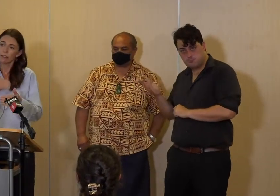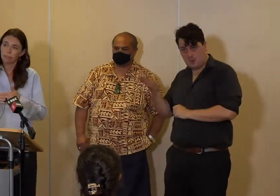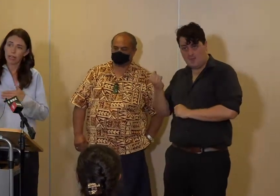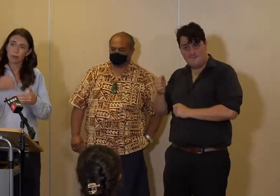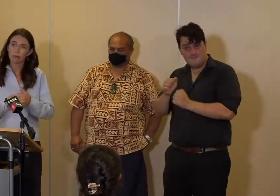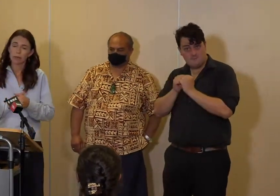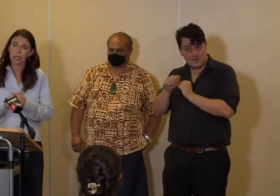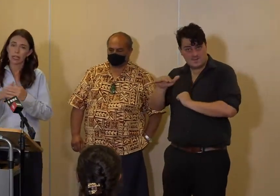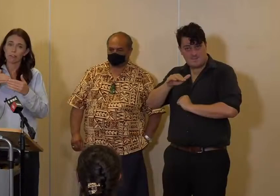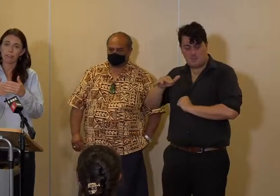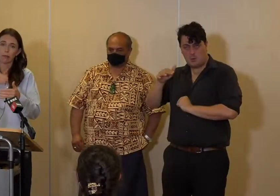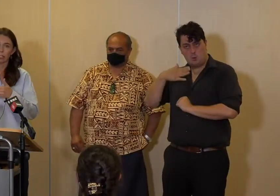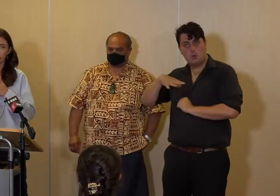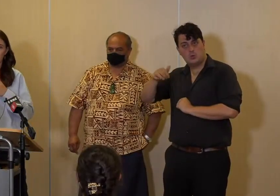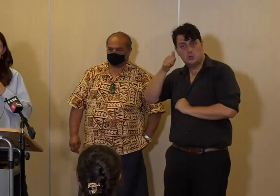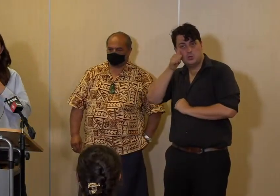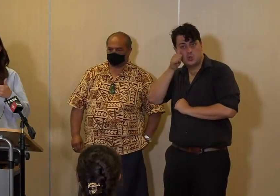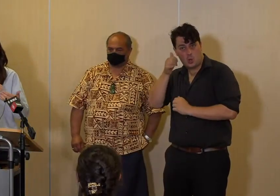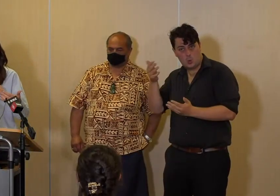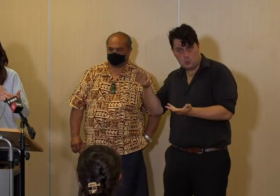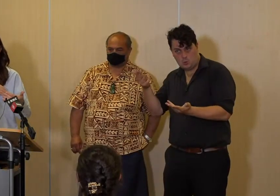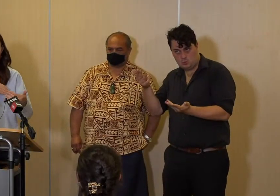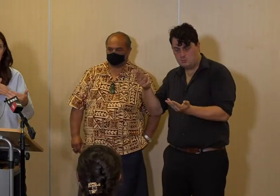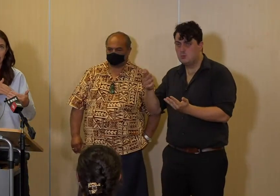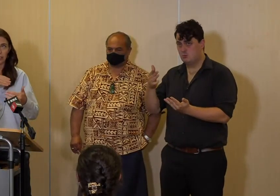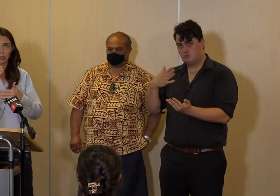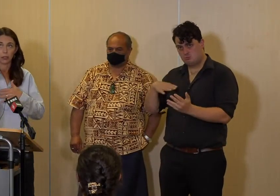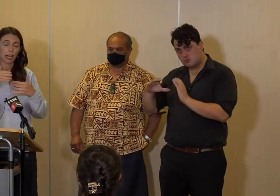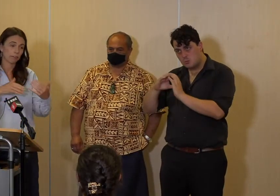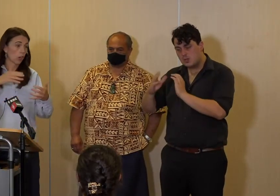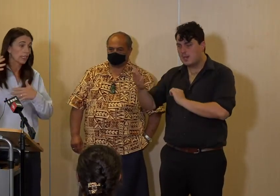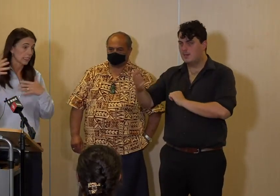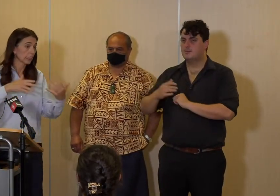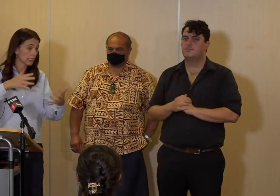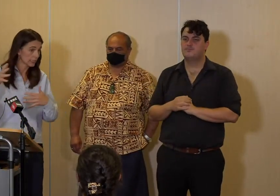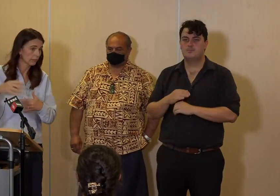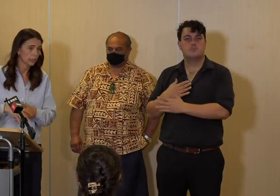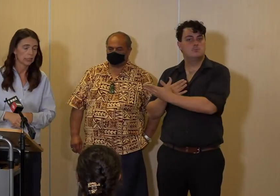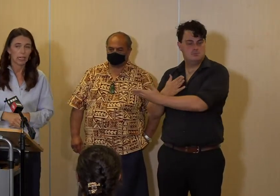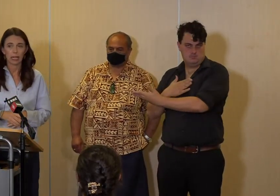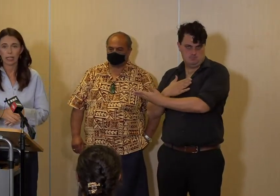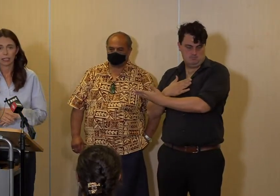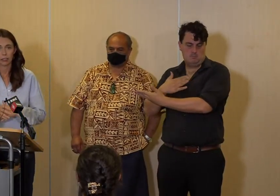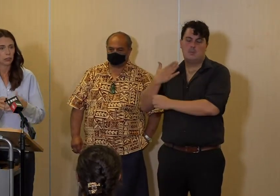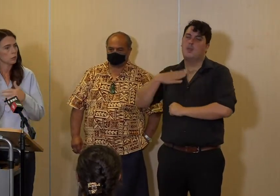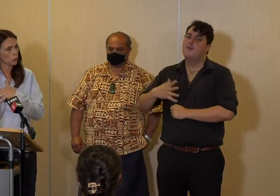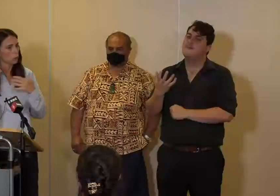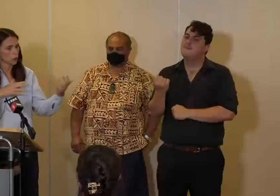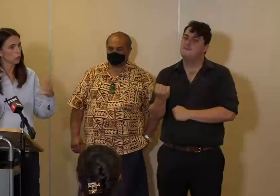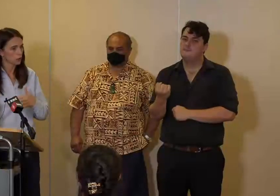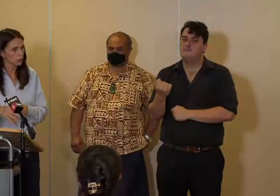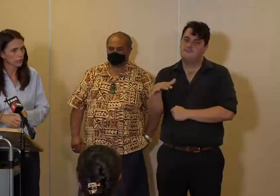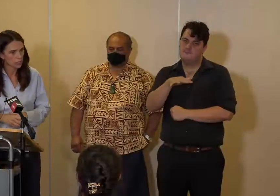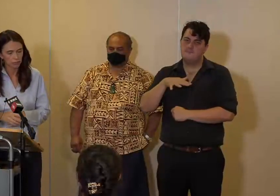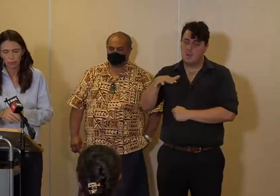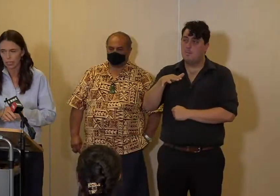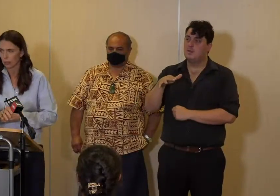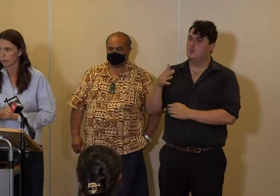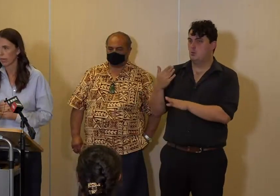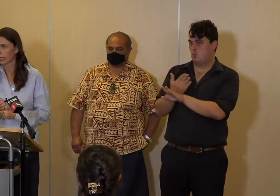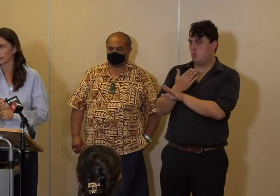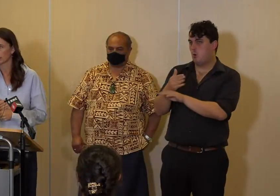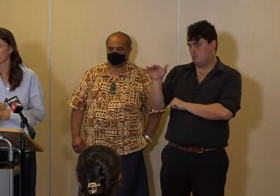I have family who have ties and links and who work across the